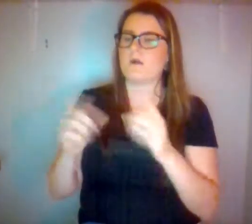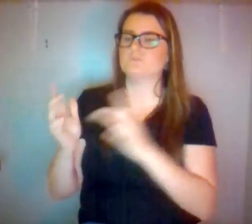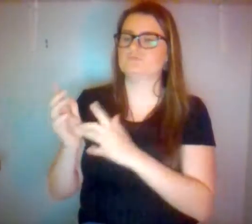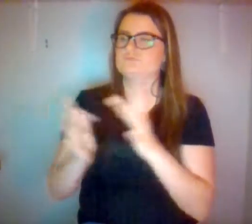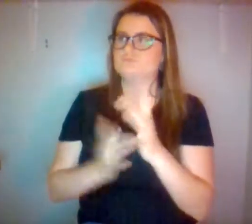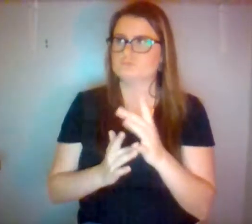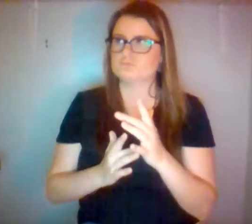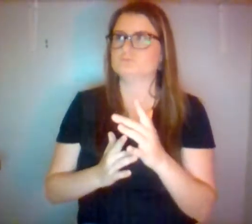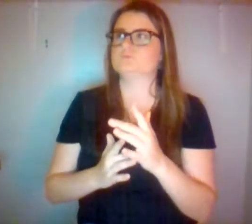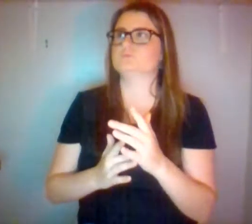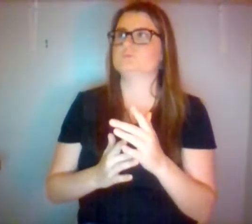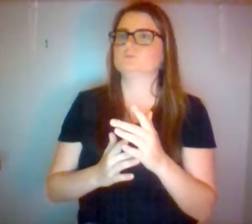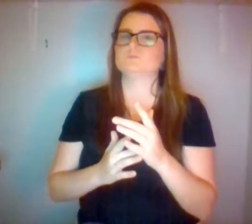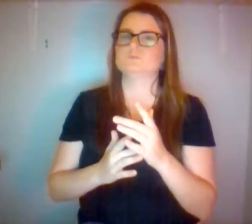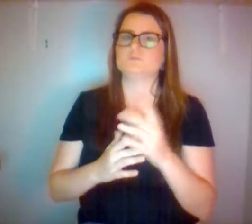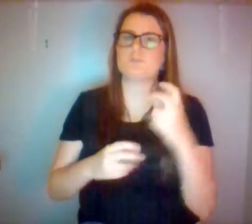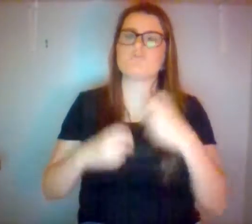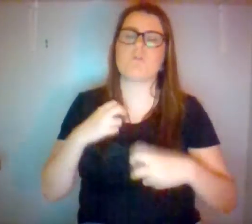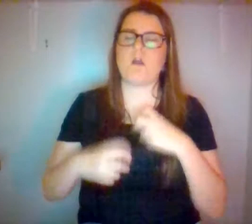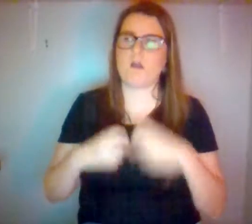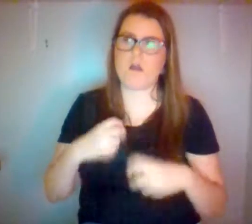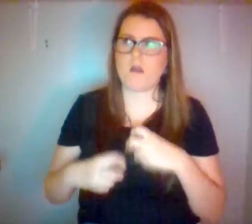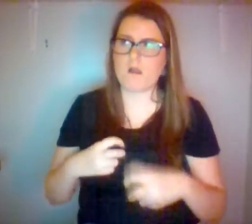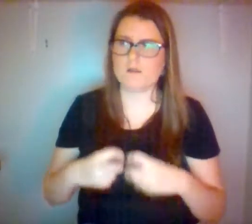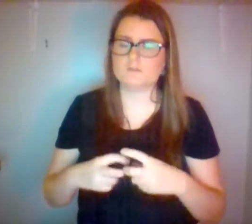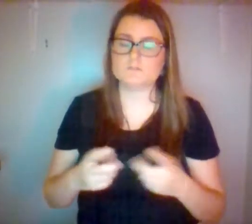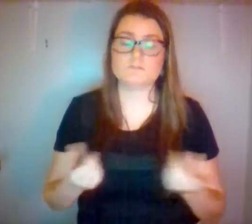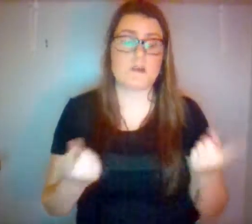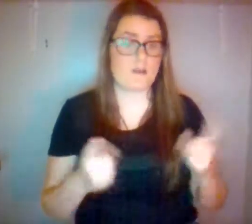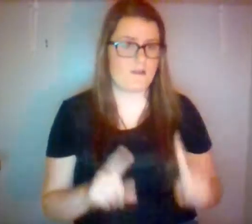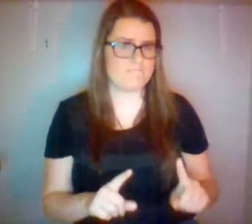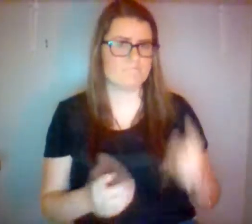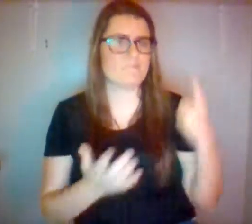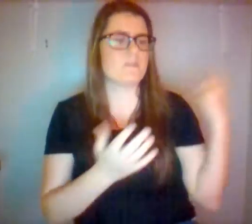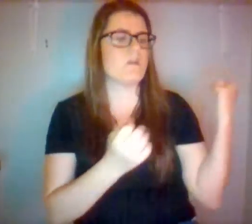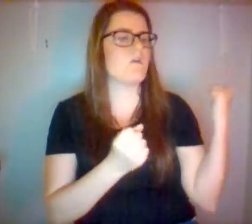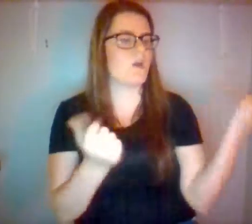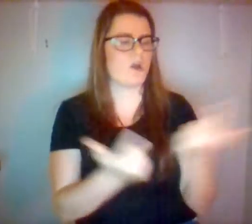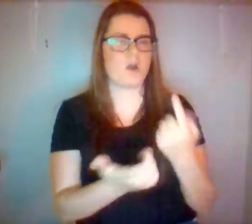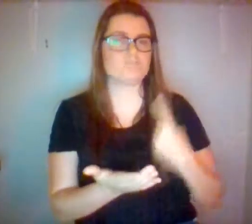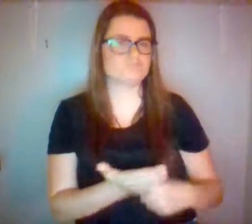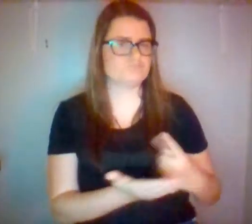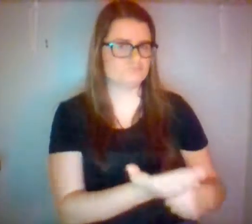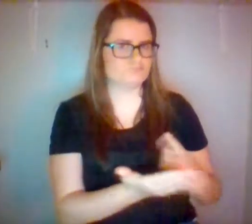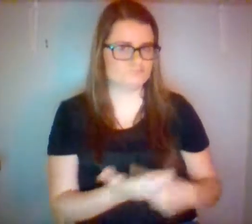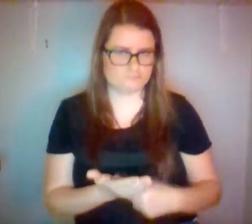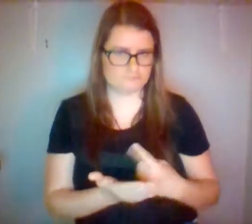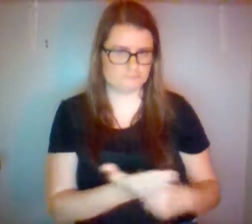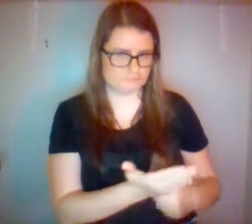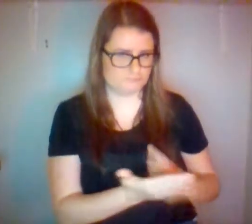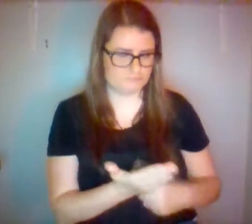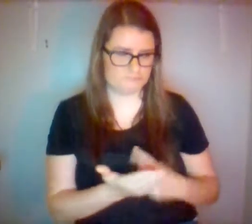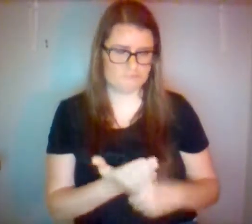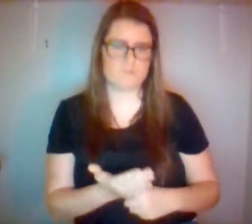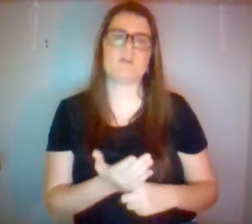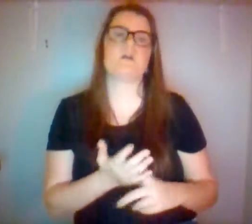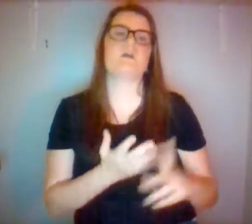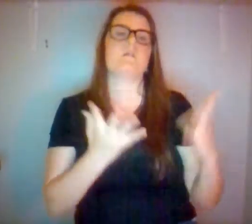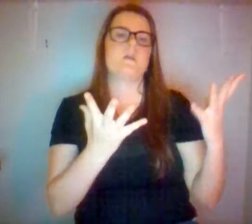that it must be done secretly so that people wouldn't get to hear of it. But then what? They couldn't keep him hidden away forever. There's no